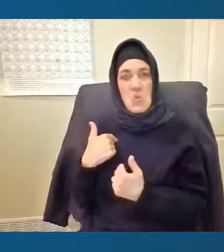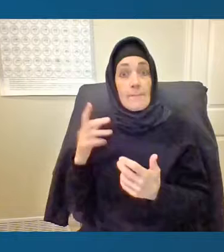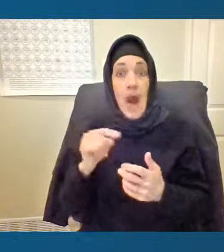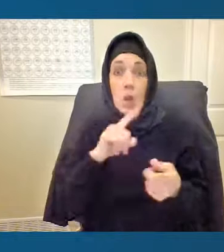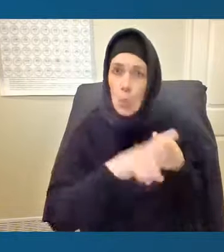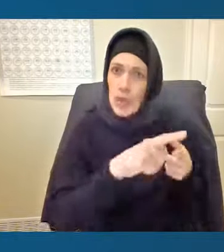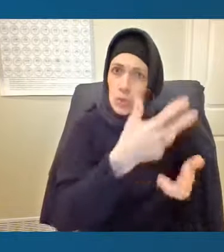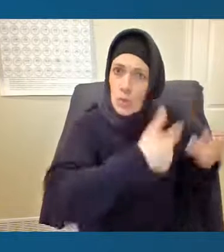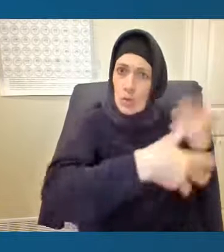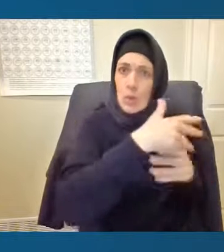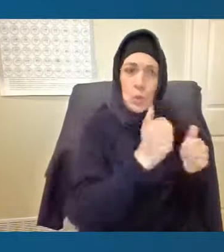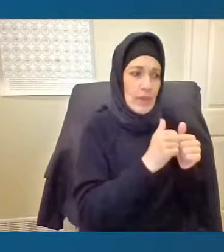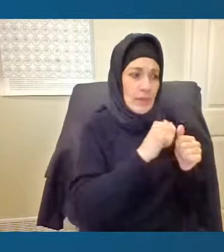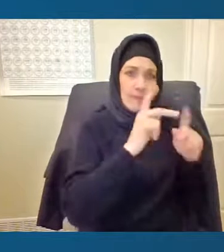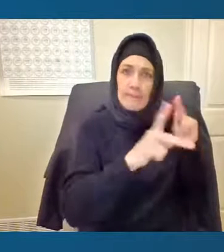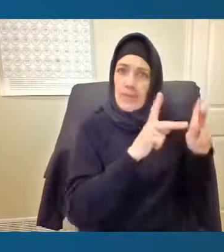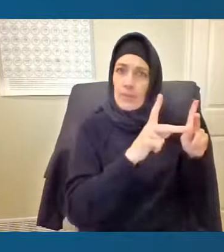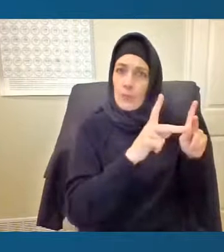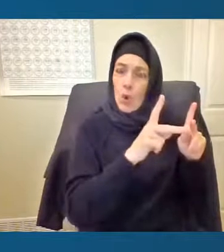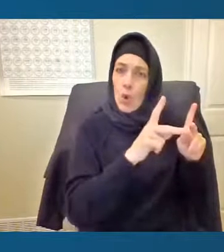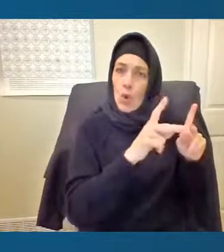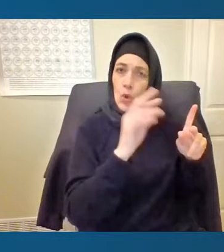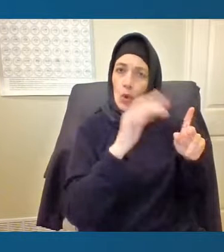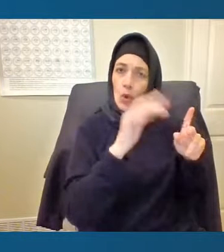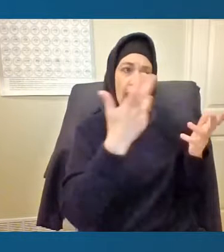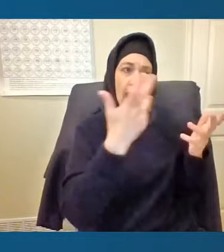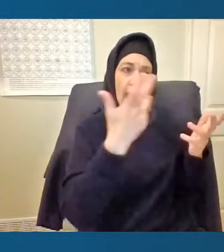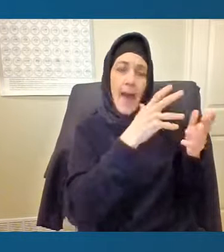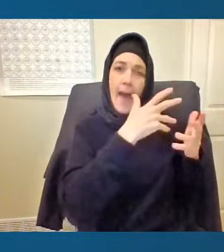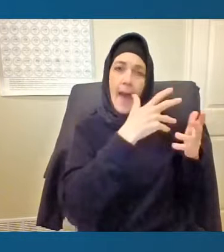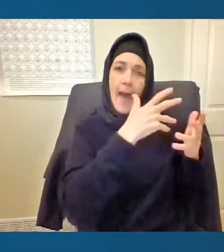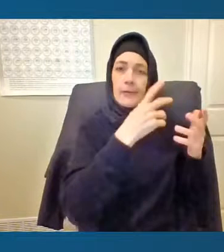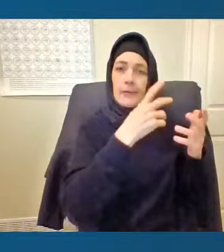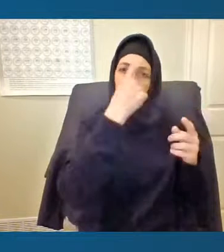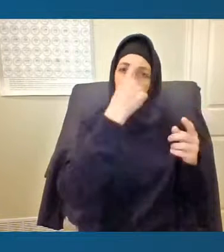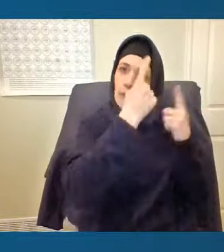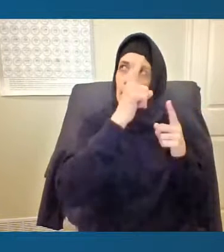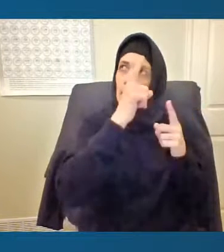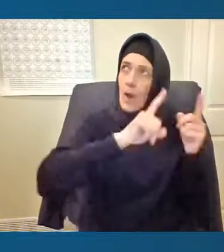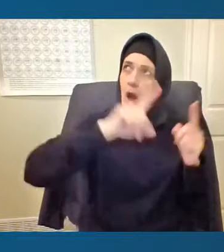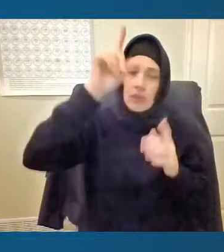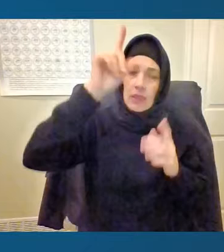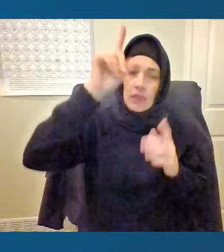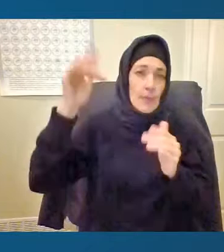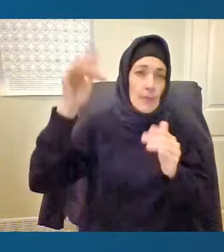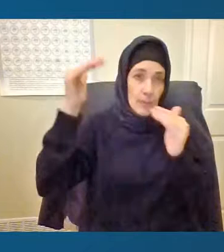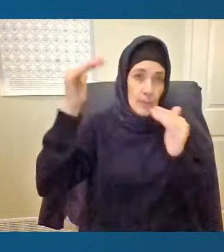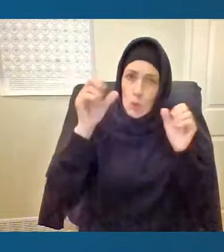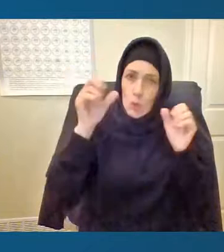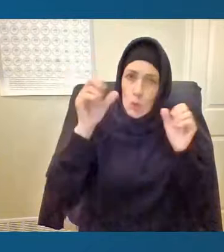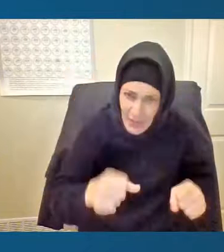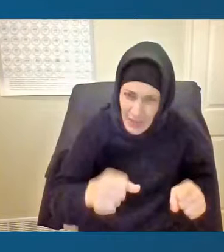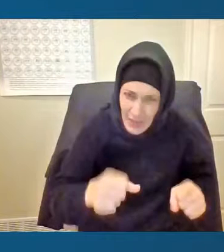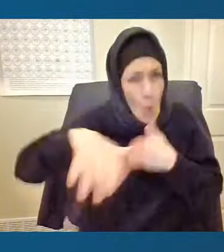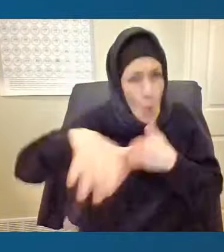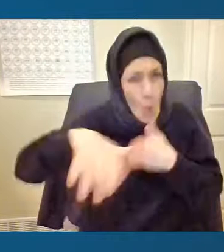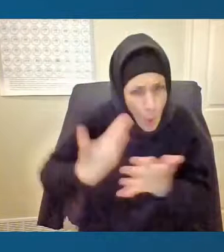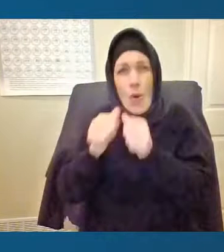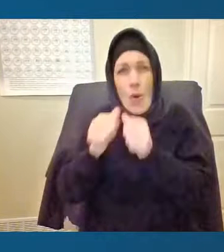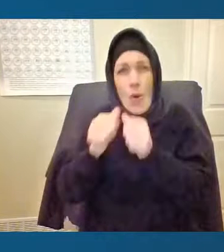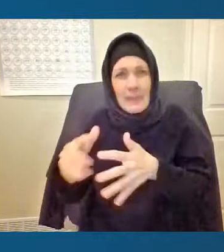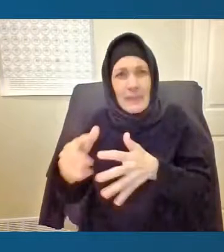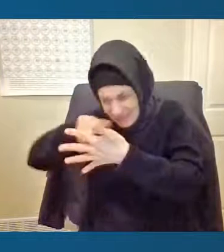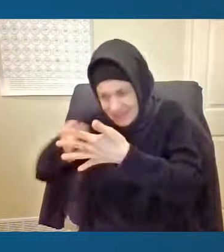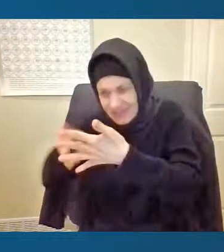subhanahu wa ta'ala, you can have all those blessings, right? You can have all of those things, but your heart is on a completely different level because you're